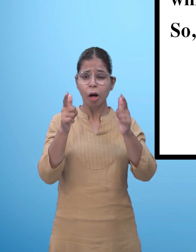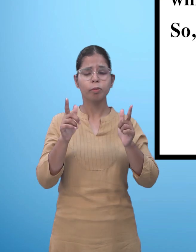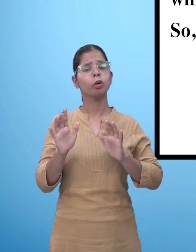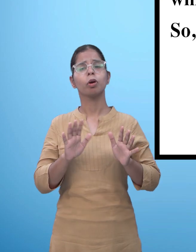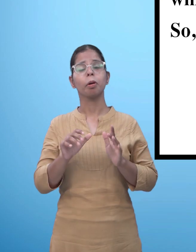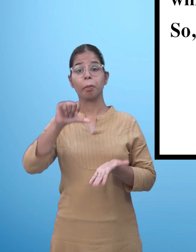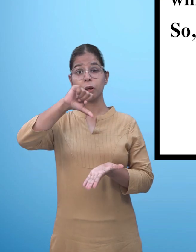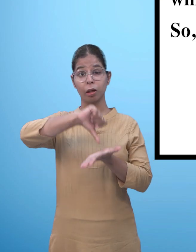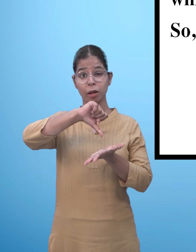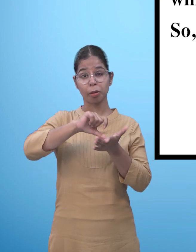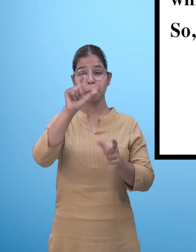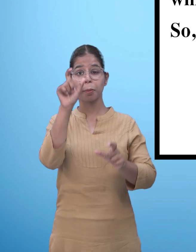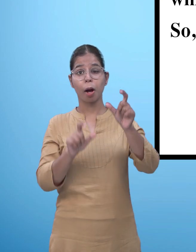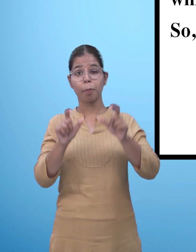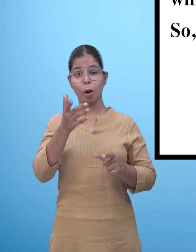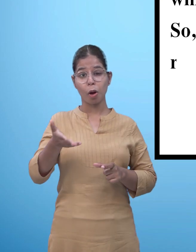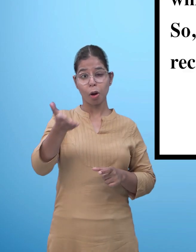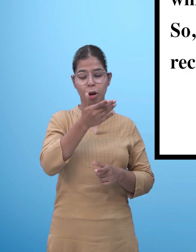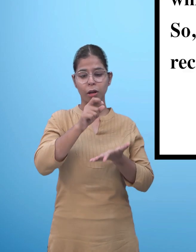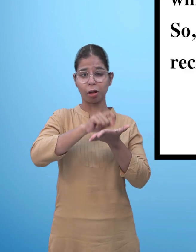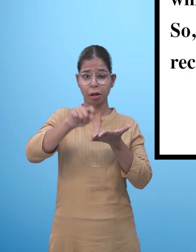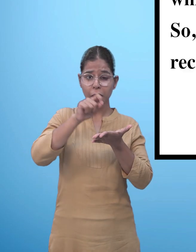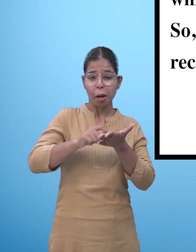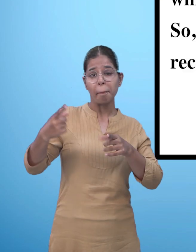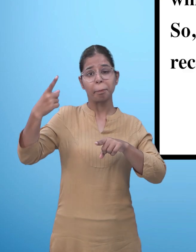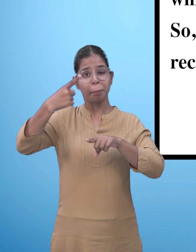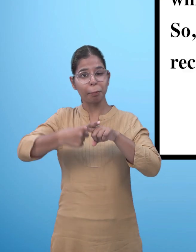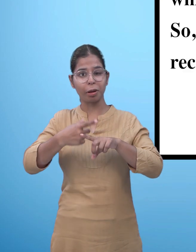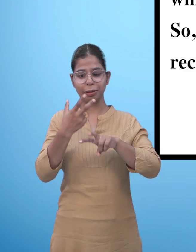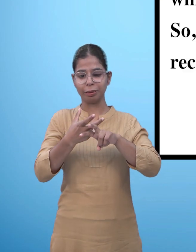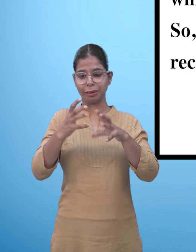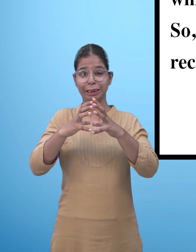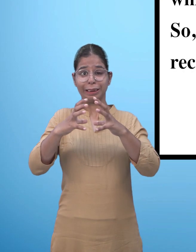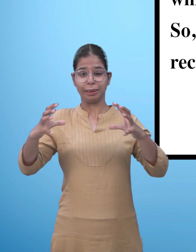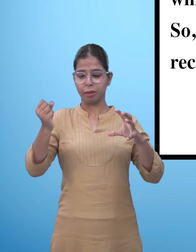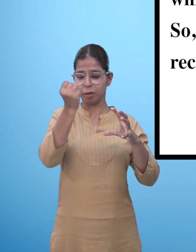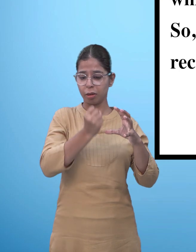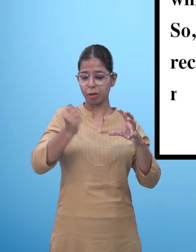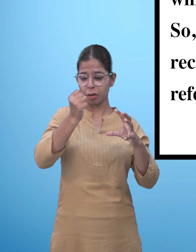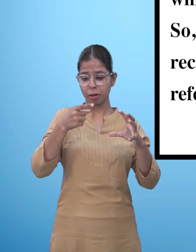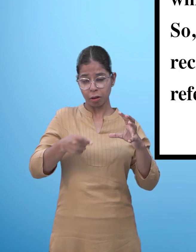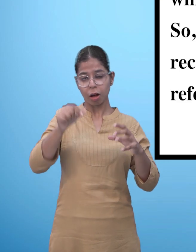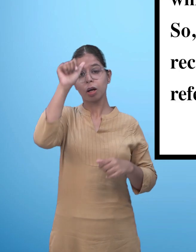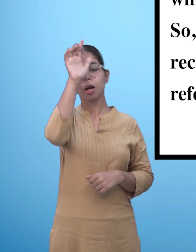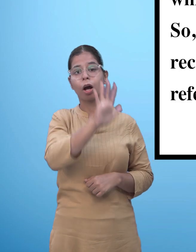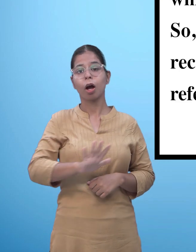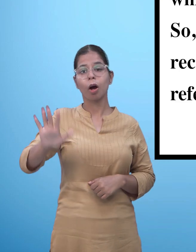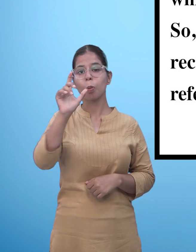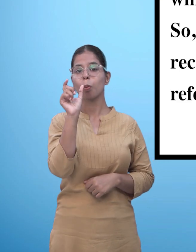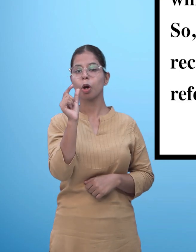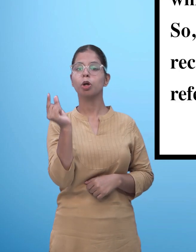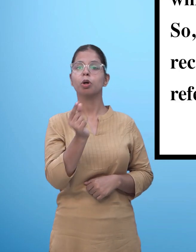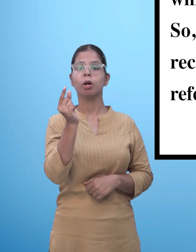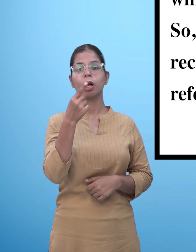So, it is no surprise that in their earliest records and stone inscriptions, the Persians referred to India